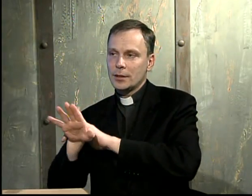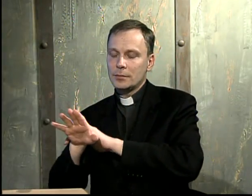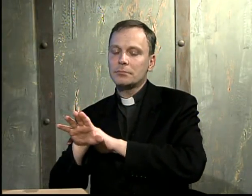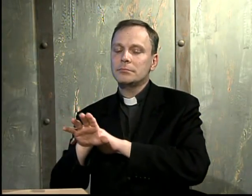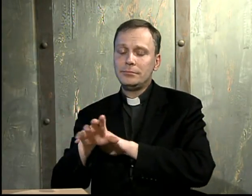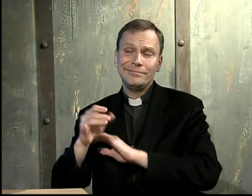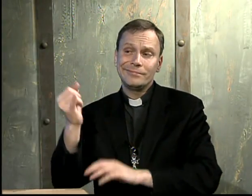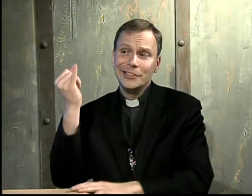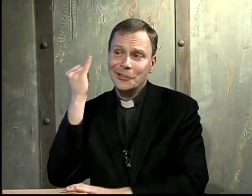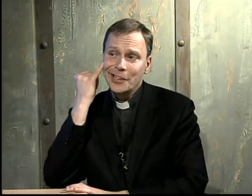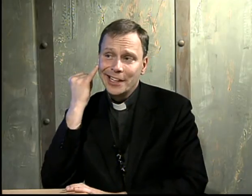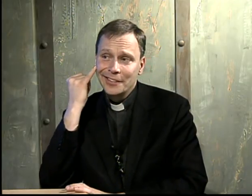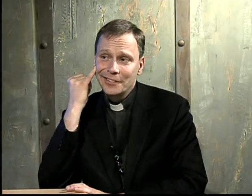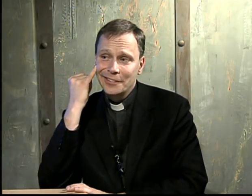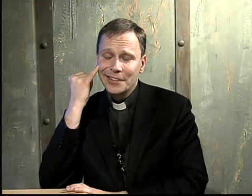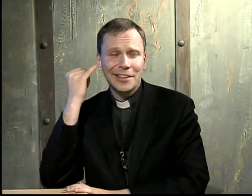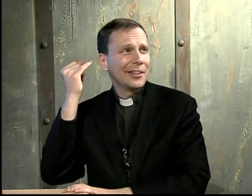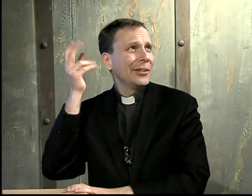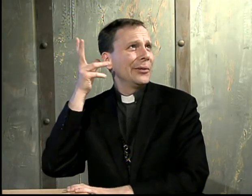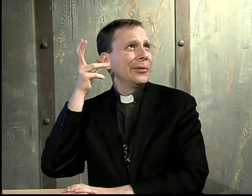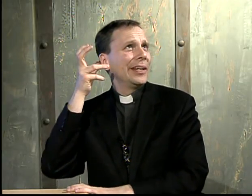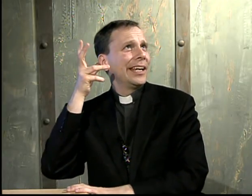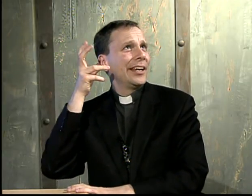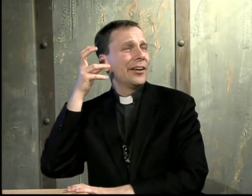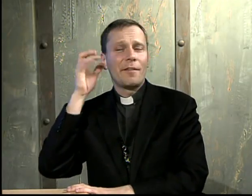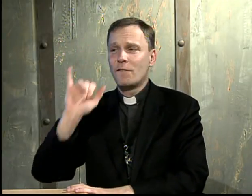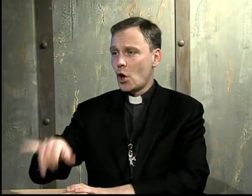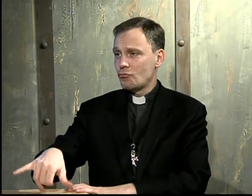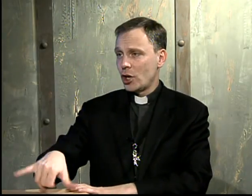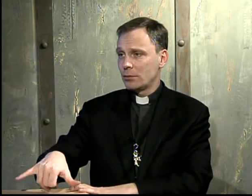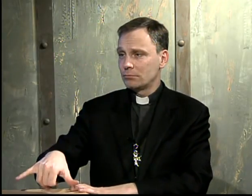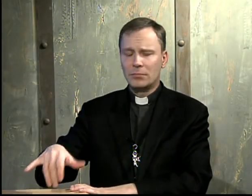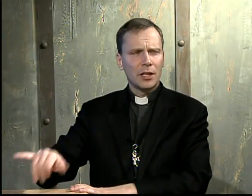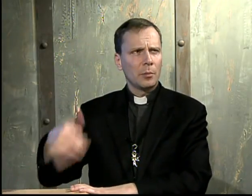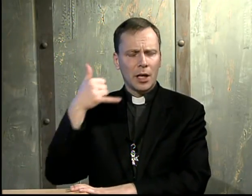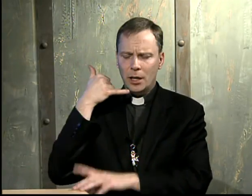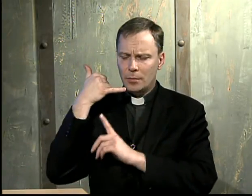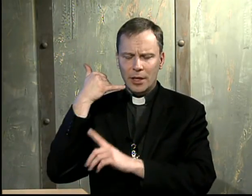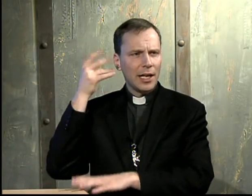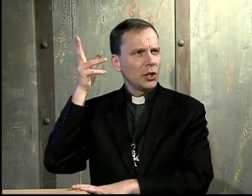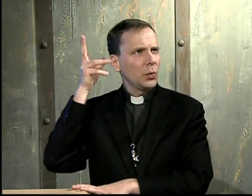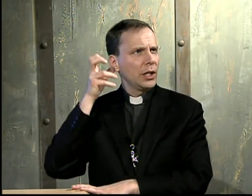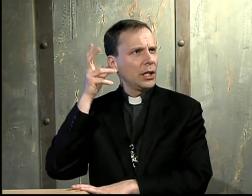So they would be able to have a conversation much like we are remotely.